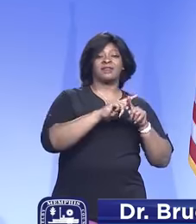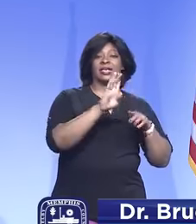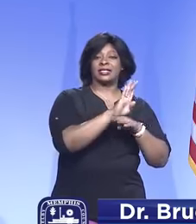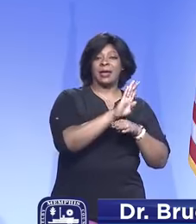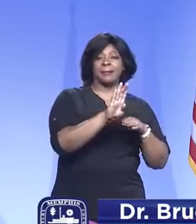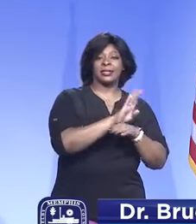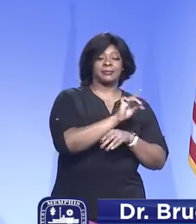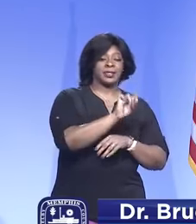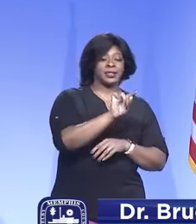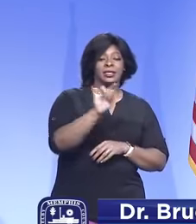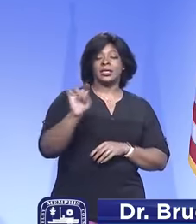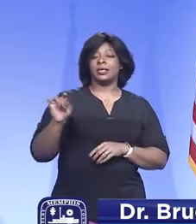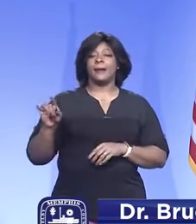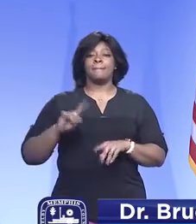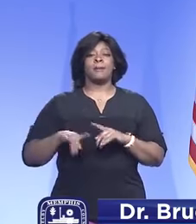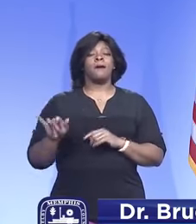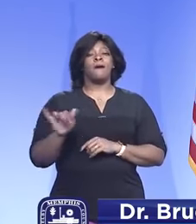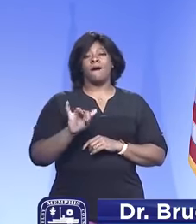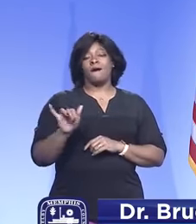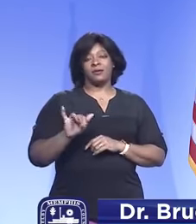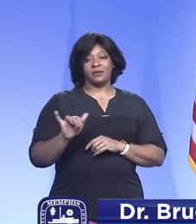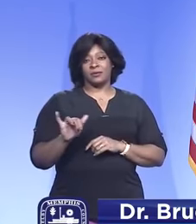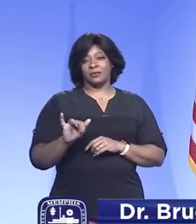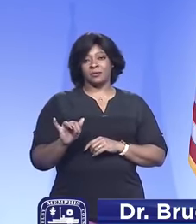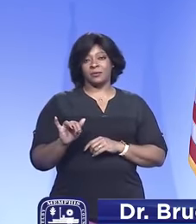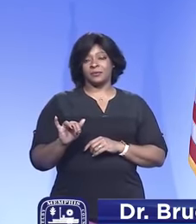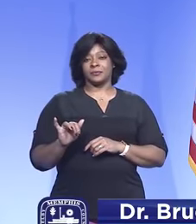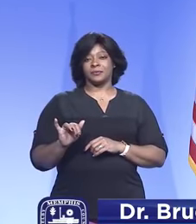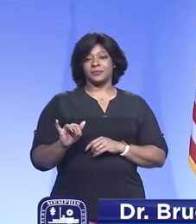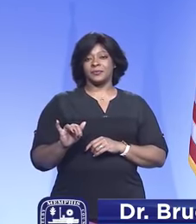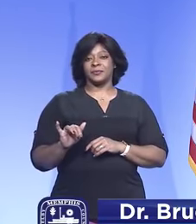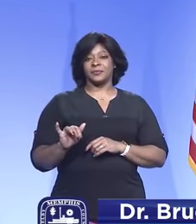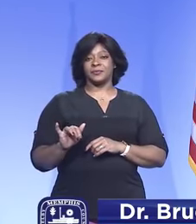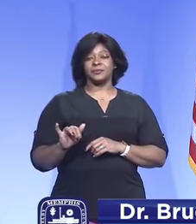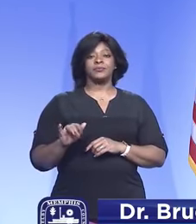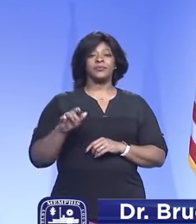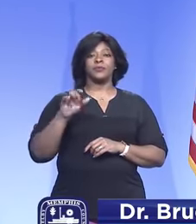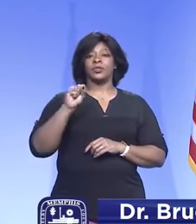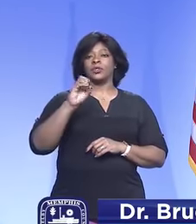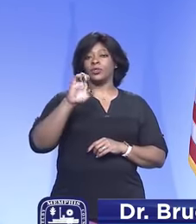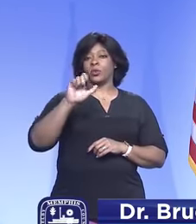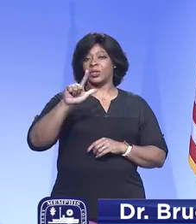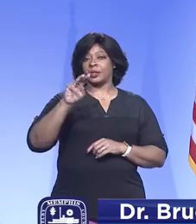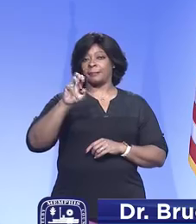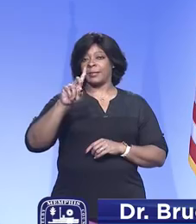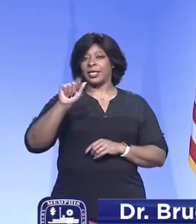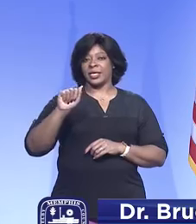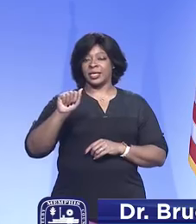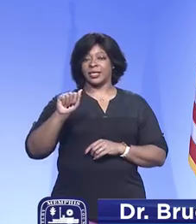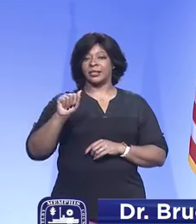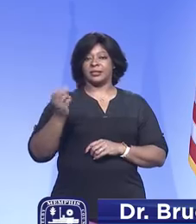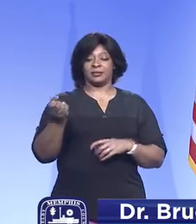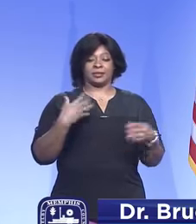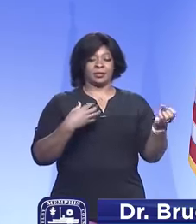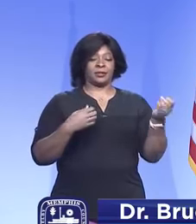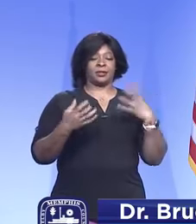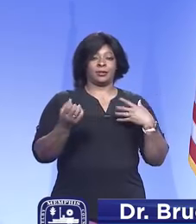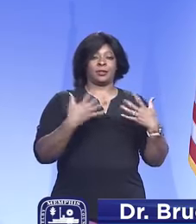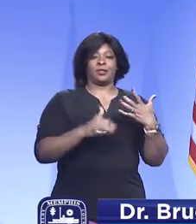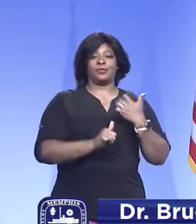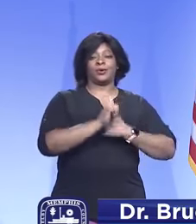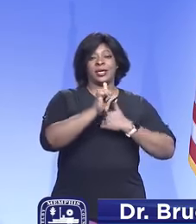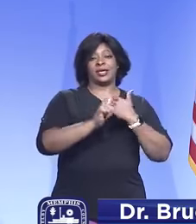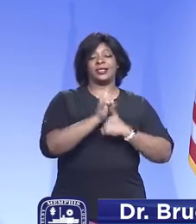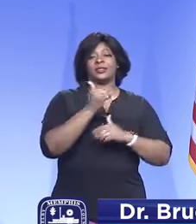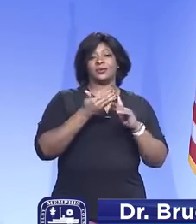establishments, but also over the social media, there's been some threats.